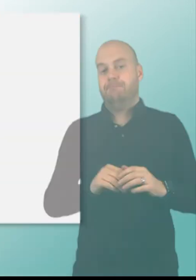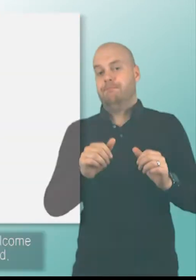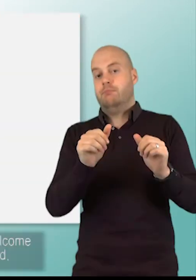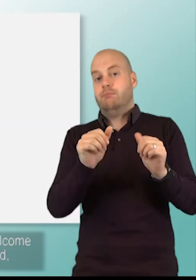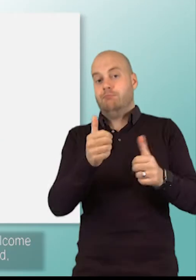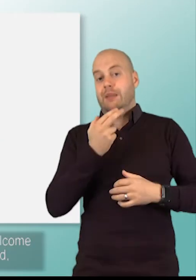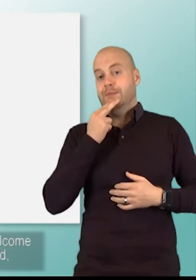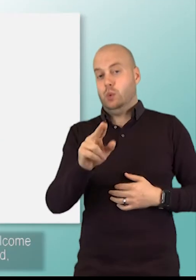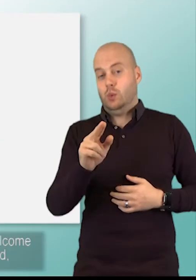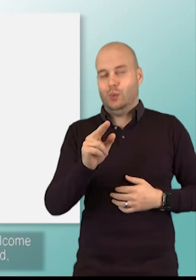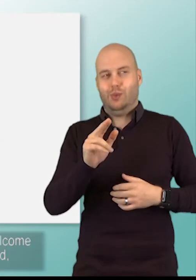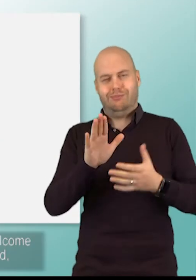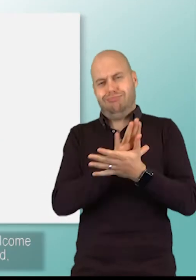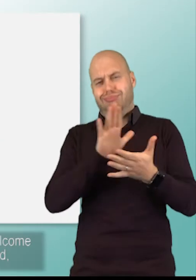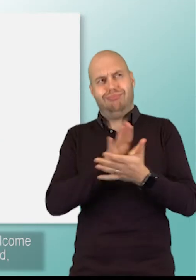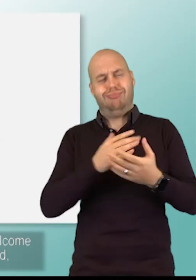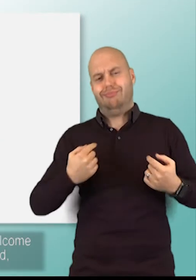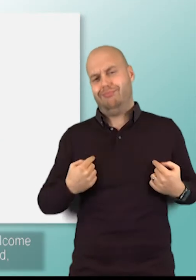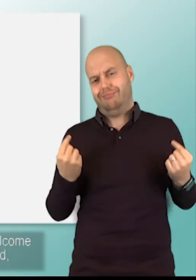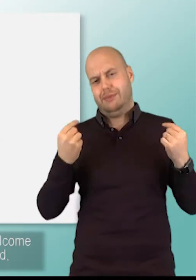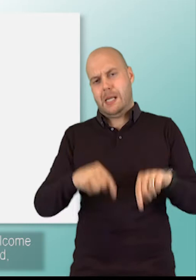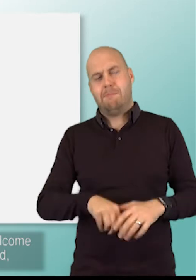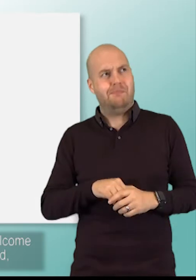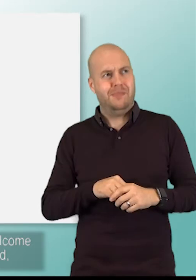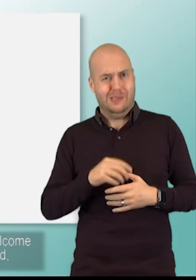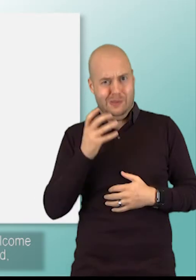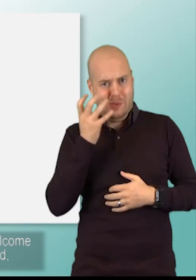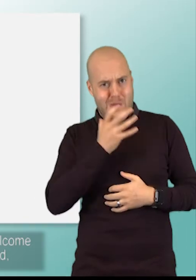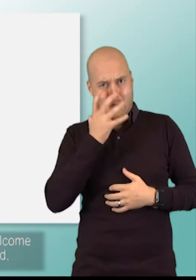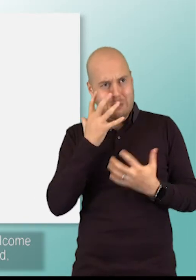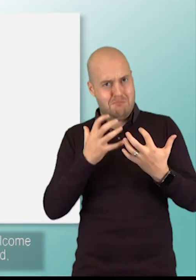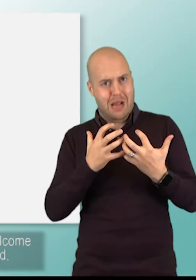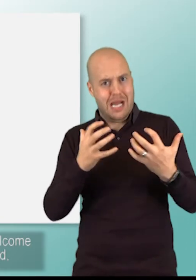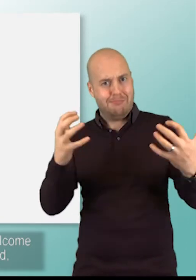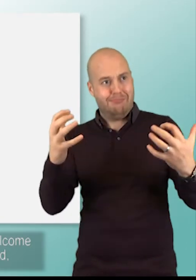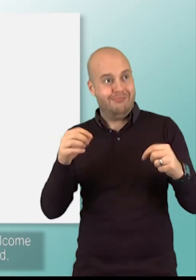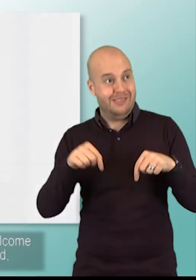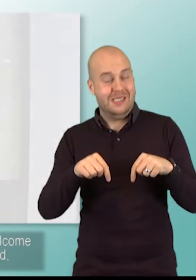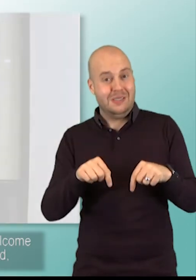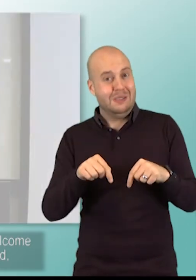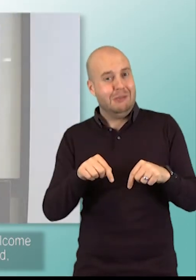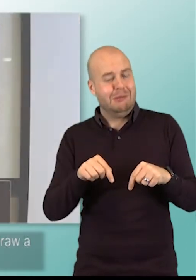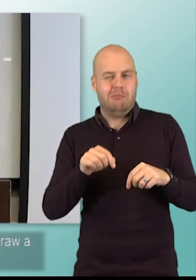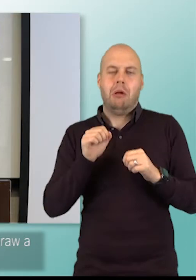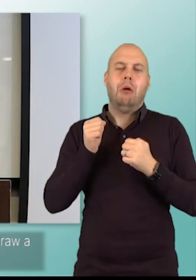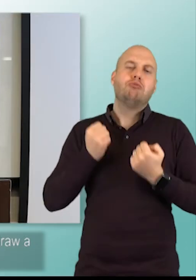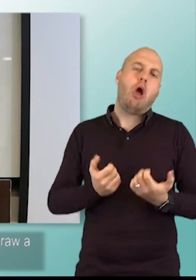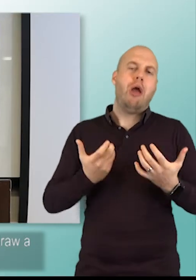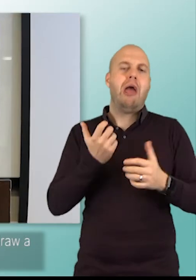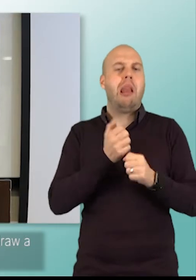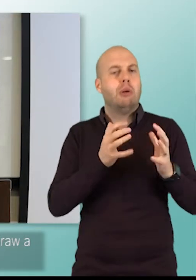Good afternoon. I'm delighted to be here. A warm welcome to you all. This is a huge crowd, not quite a record. Our